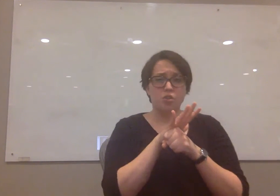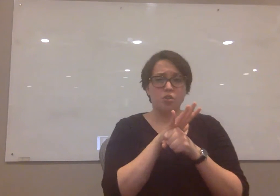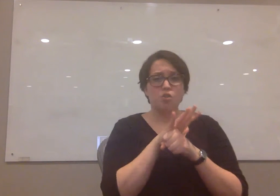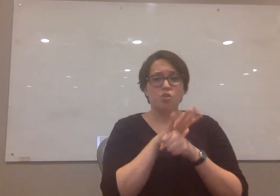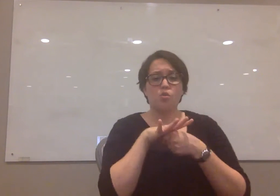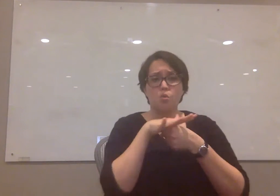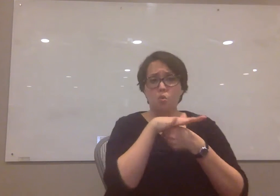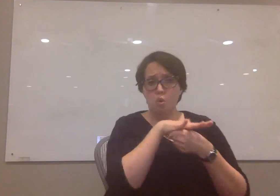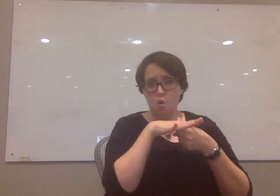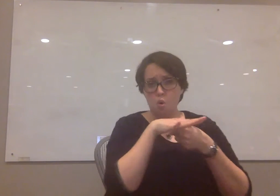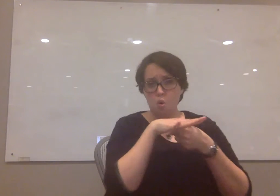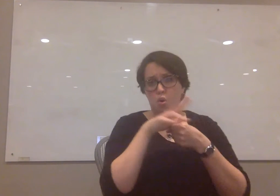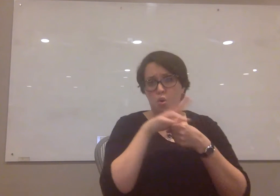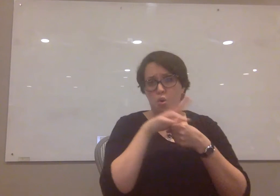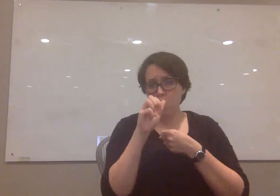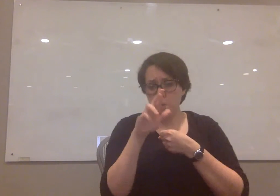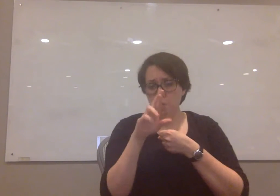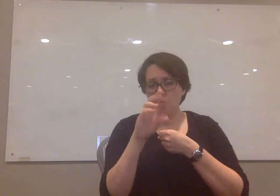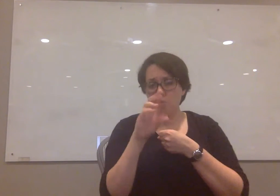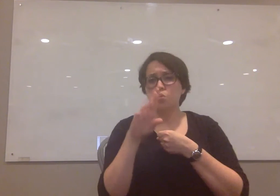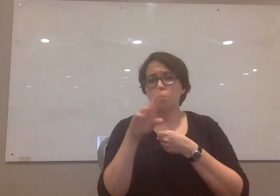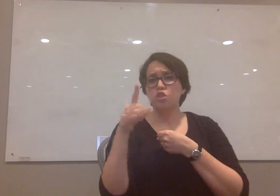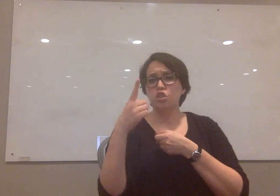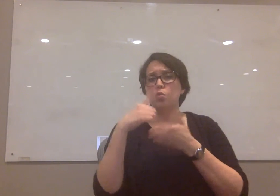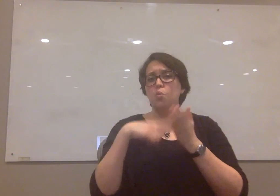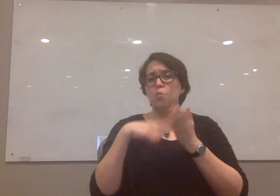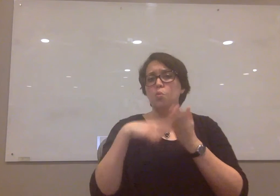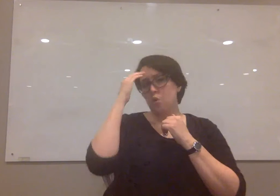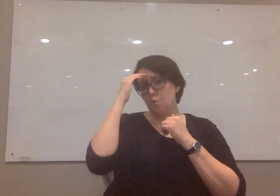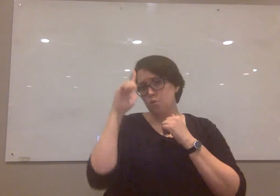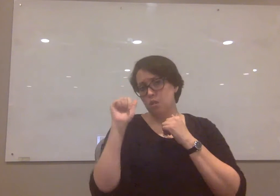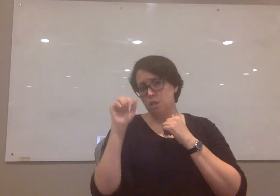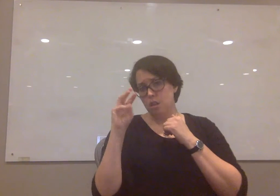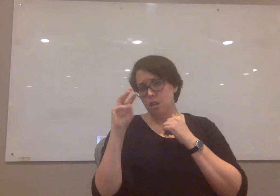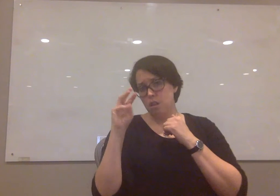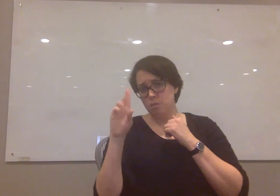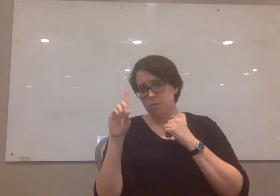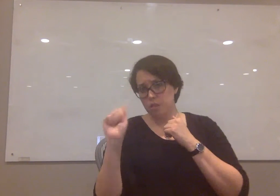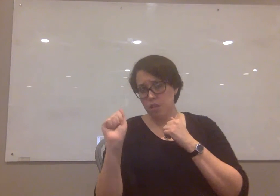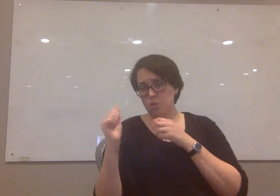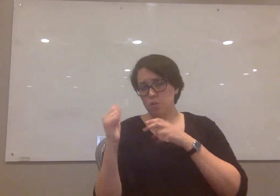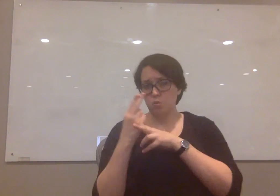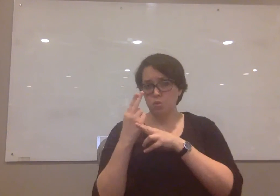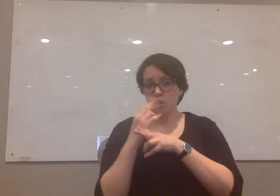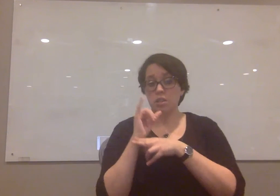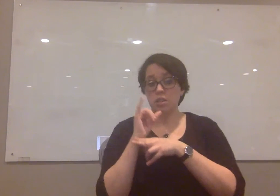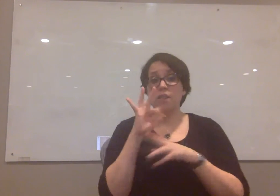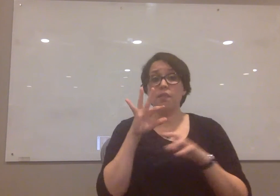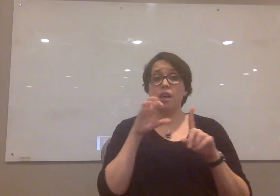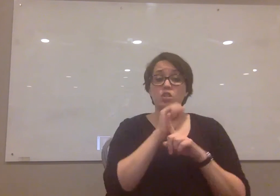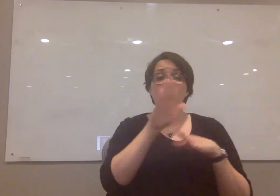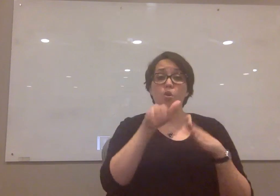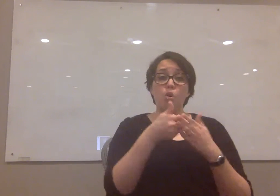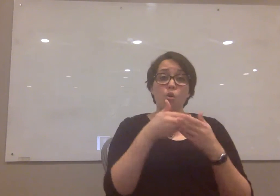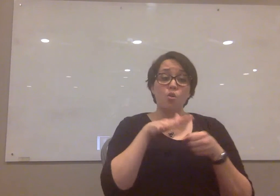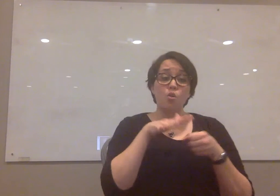local variables or just the ones that it knows the lambda uses. I'm not sure. Now, obviously, if it captures all the local variables, that could be much worse because you might have an